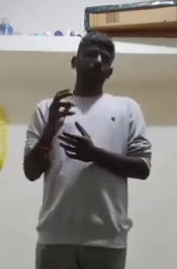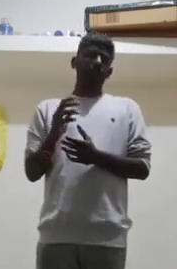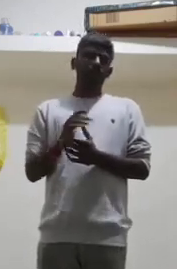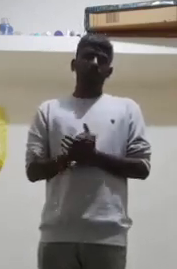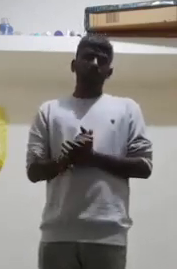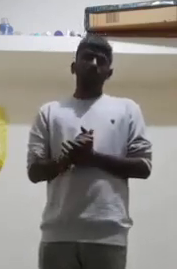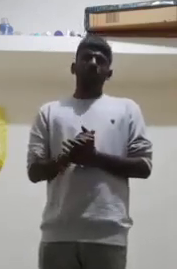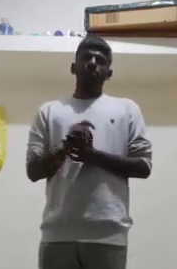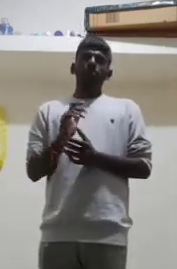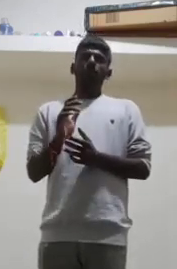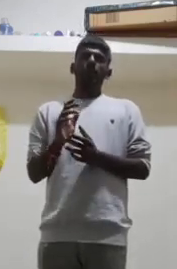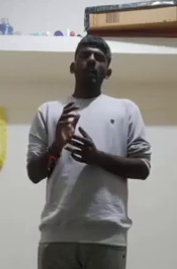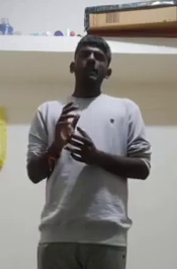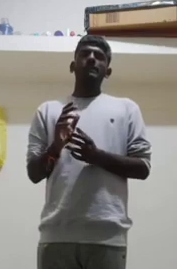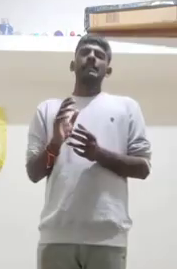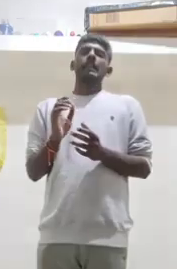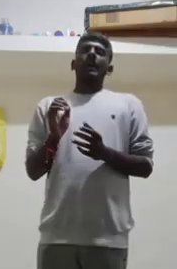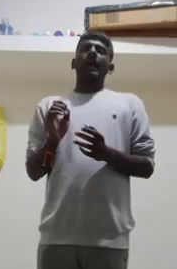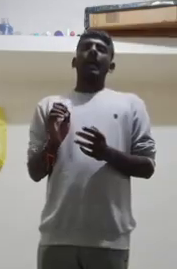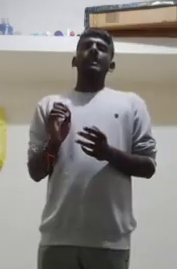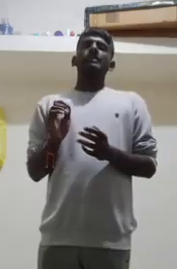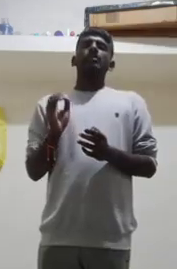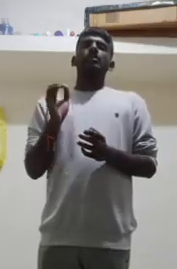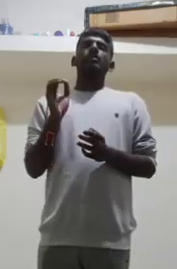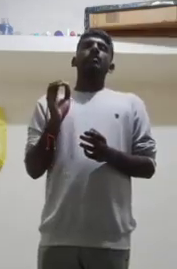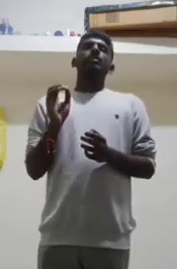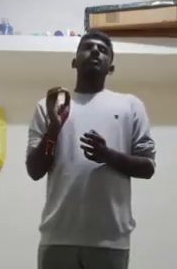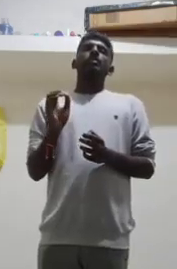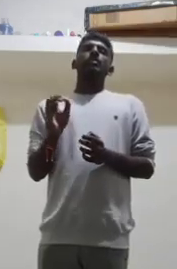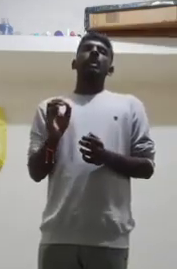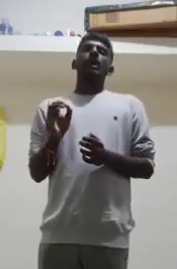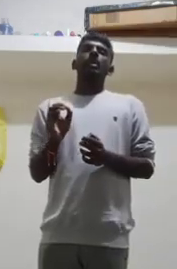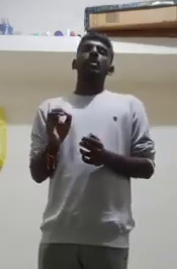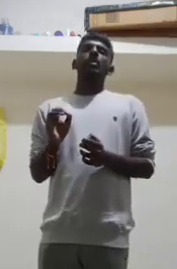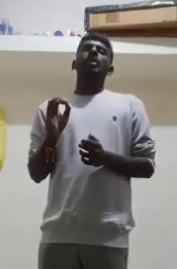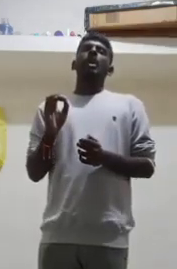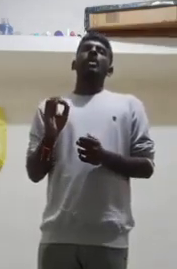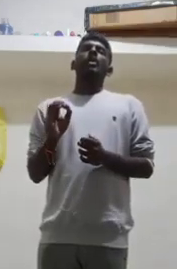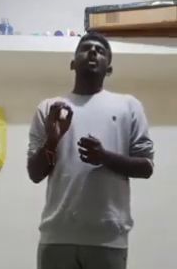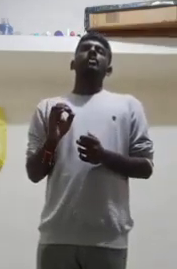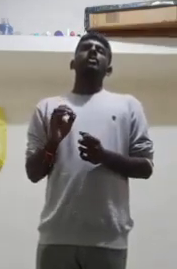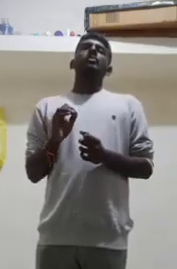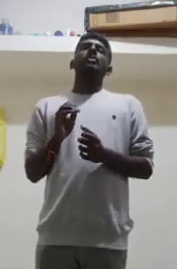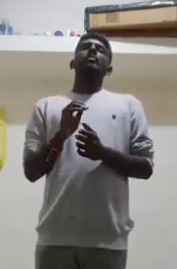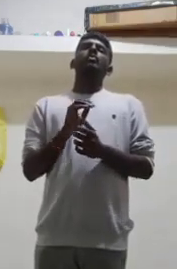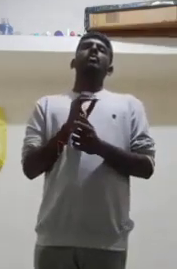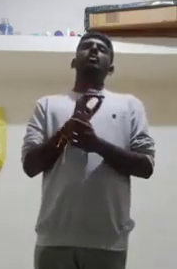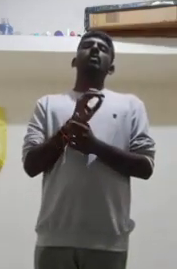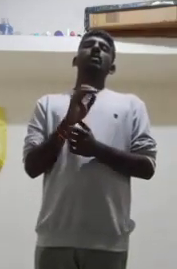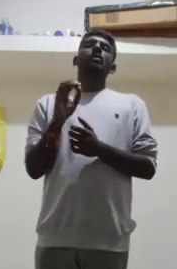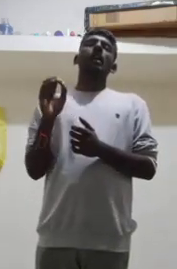OOPS? Okay, so class has your logic. When you